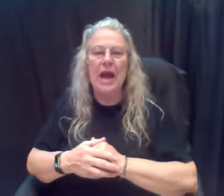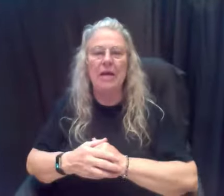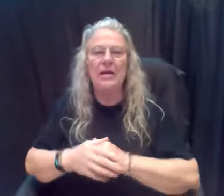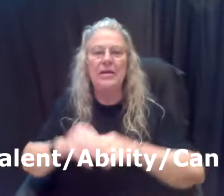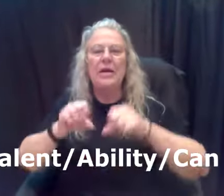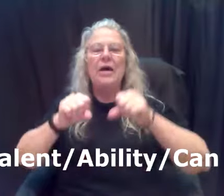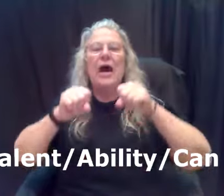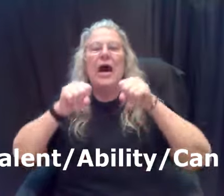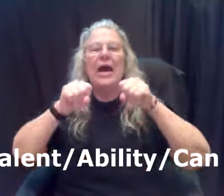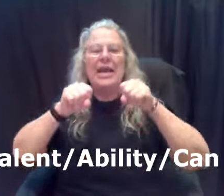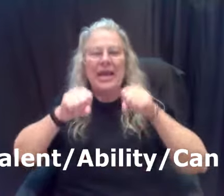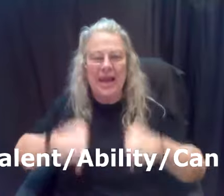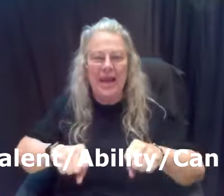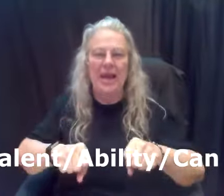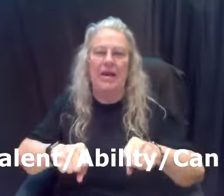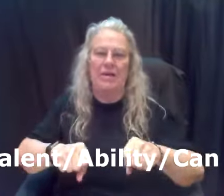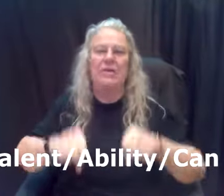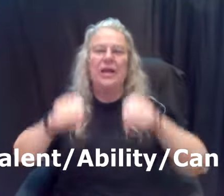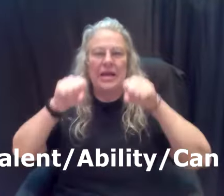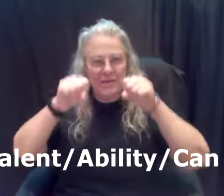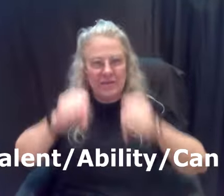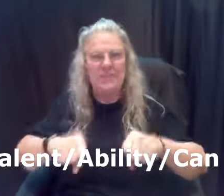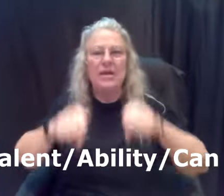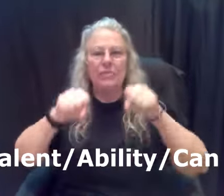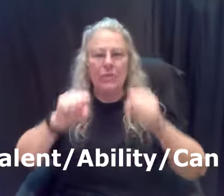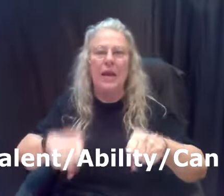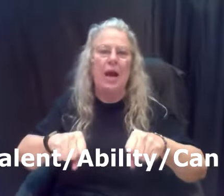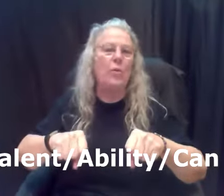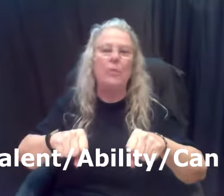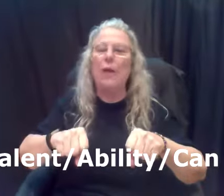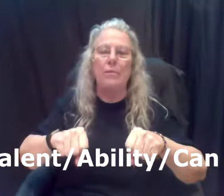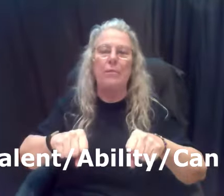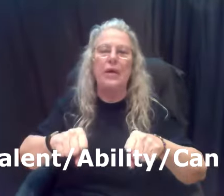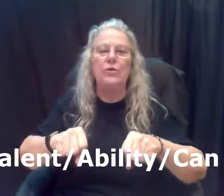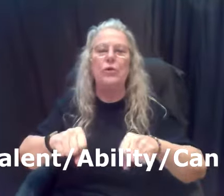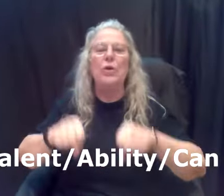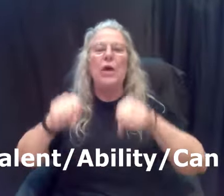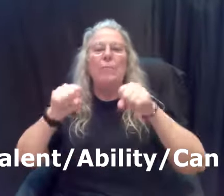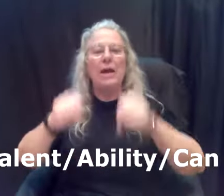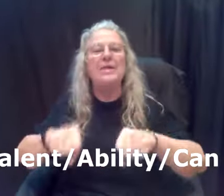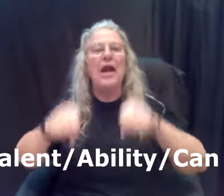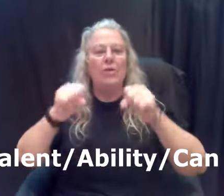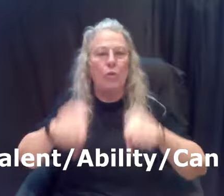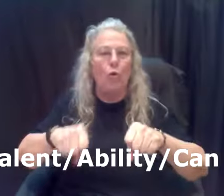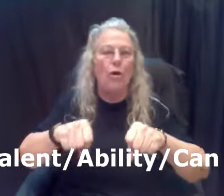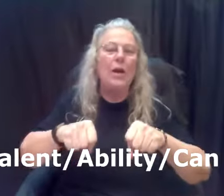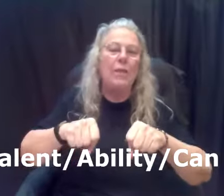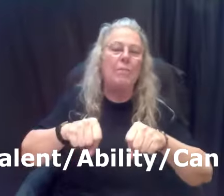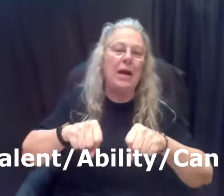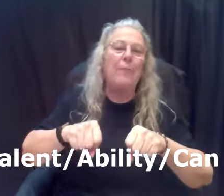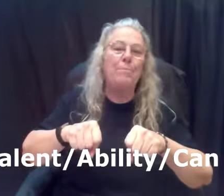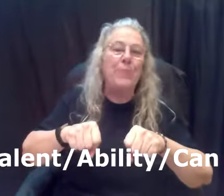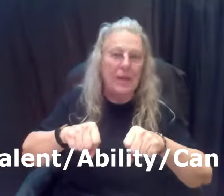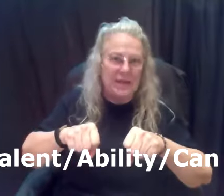Talent, I can. And I would probably do my talent or my